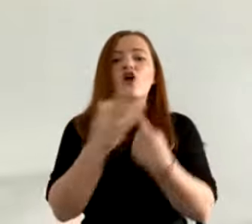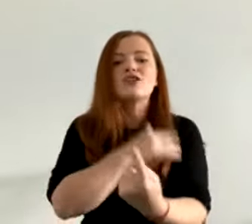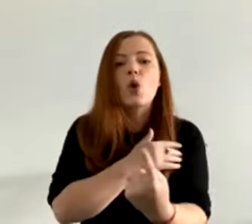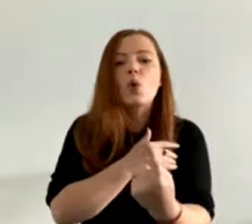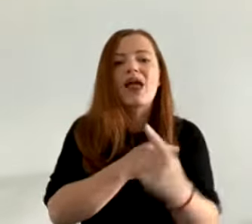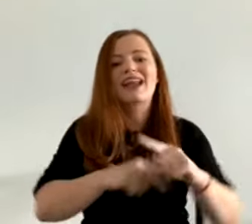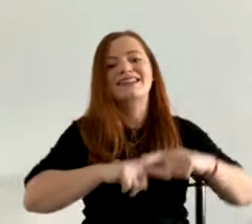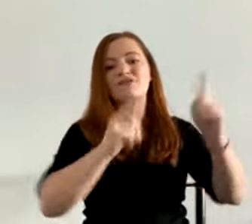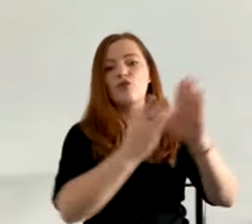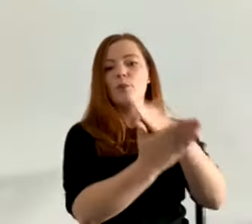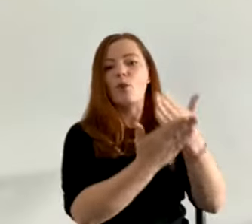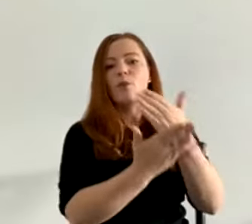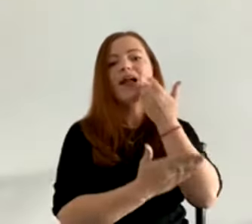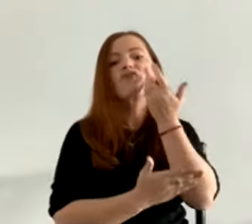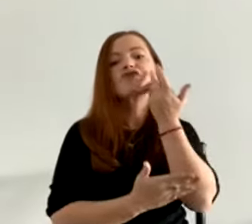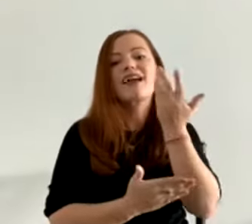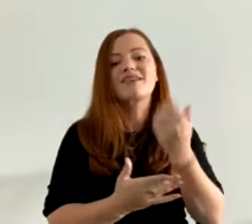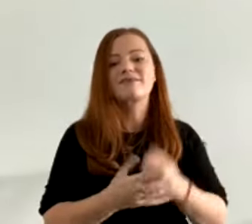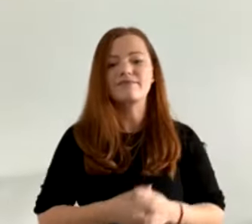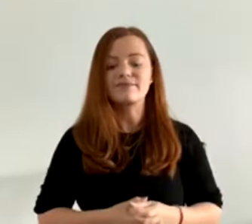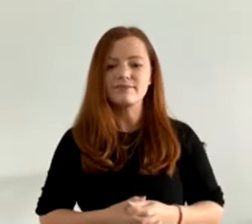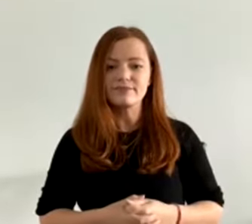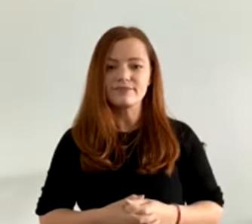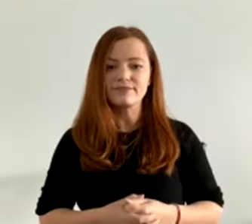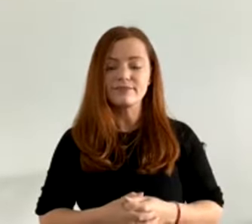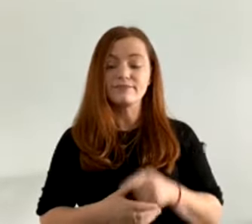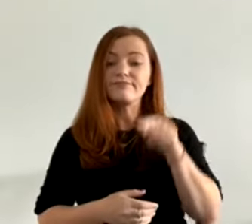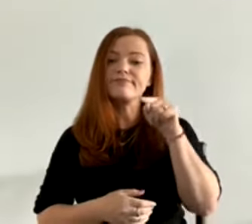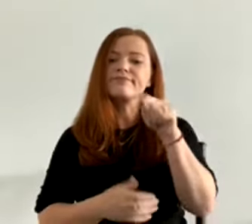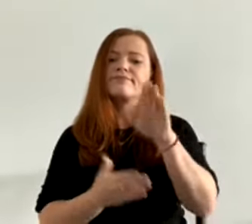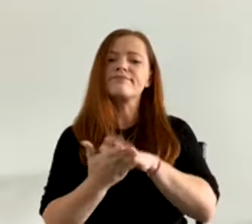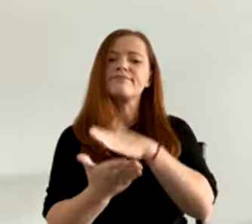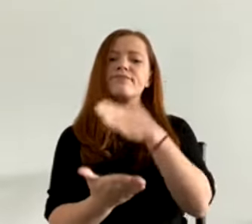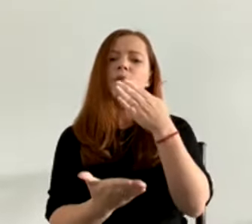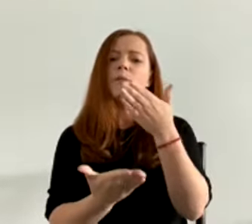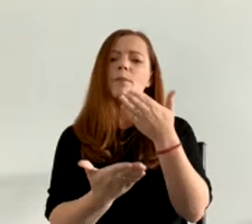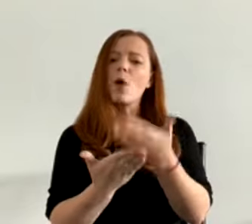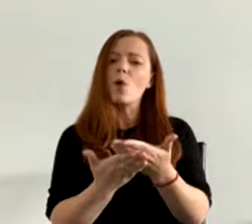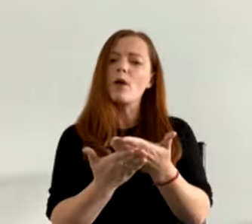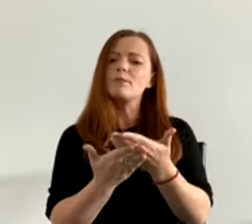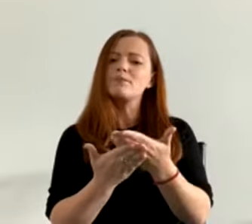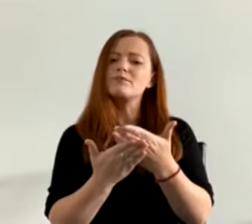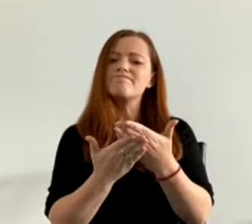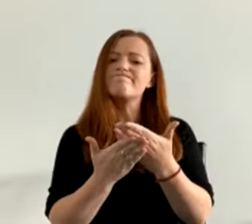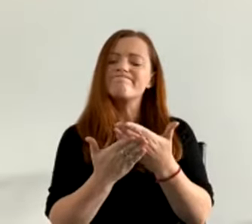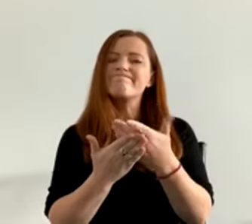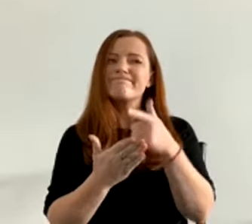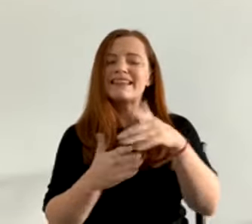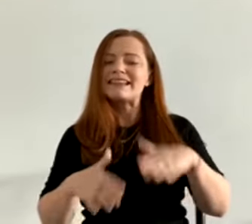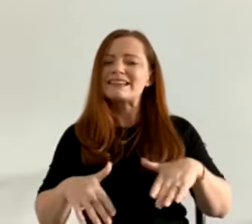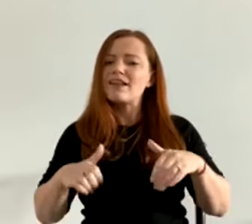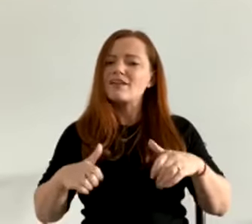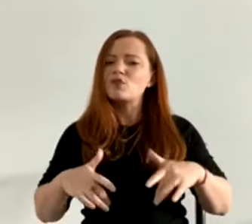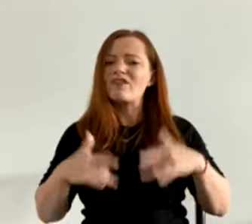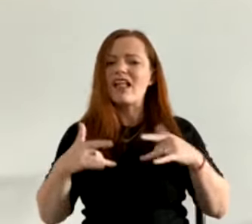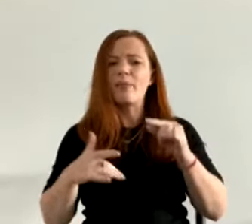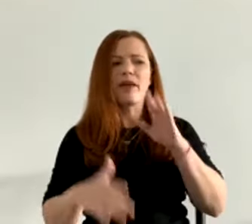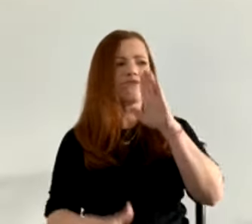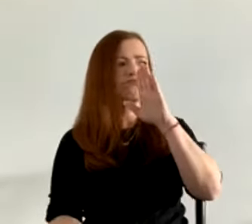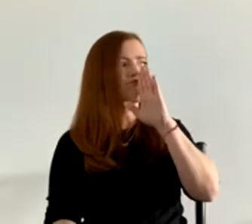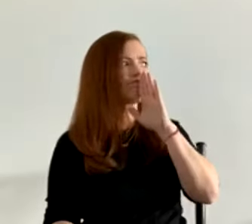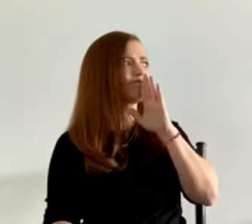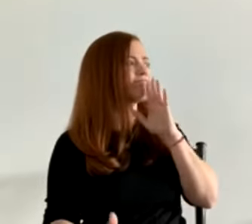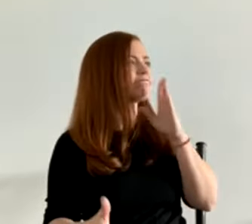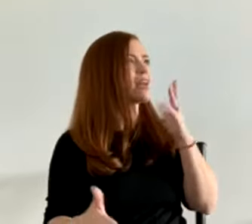day. And these poems are, he's starting to feel quite melancholy, quite sad about what's happening, and